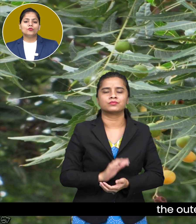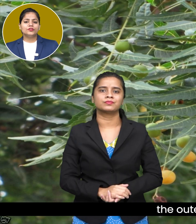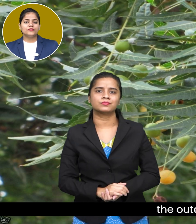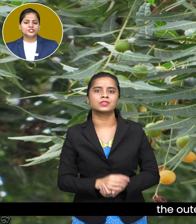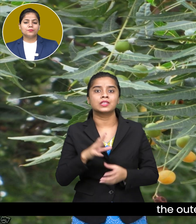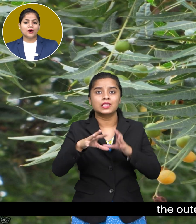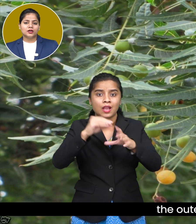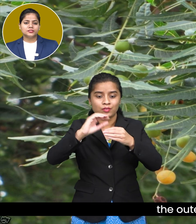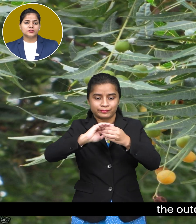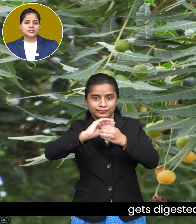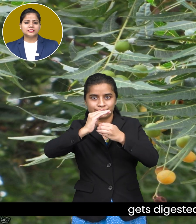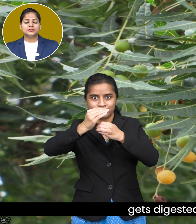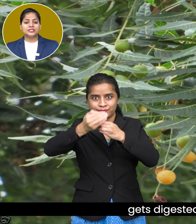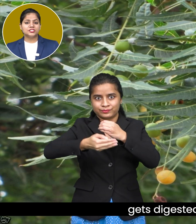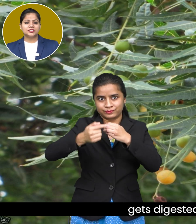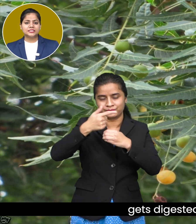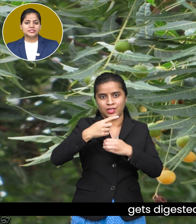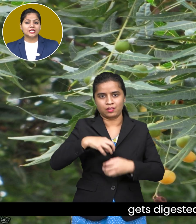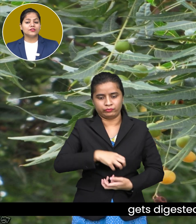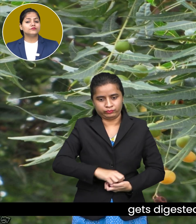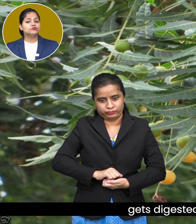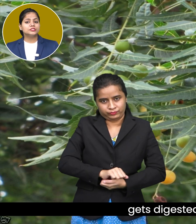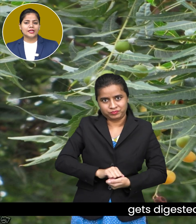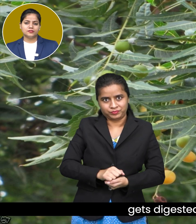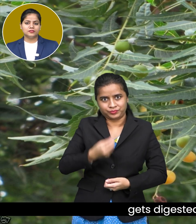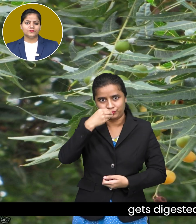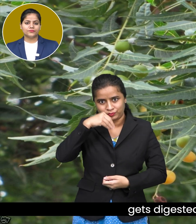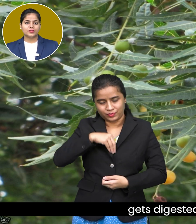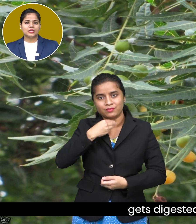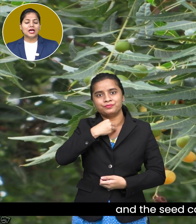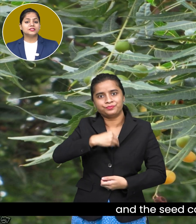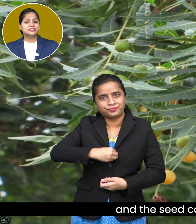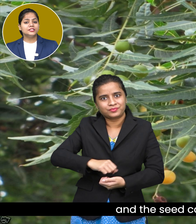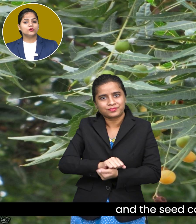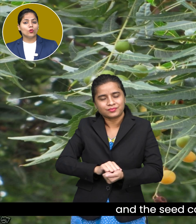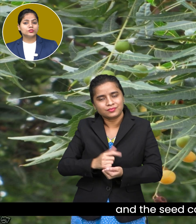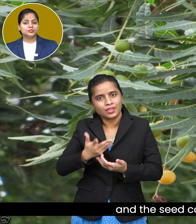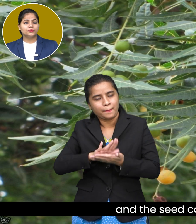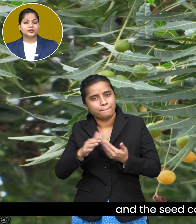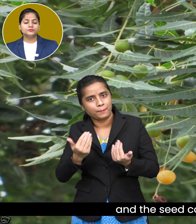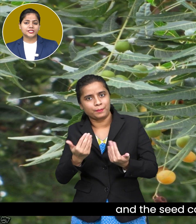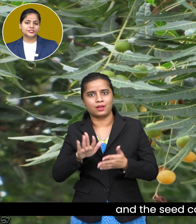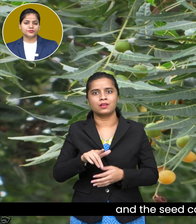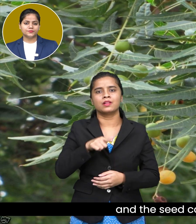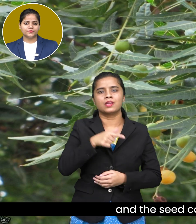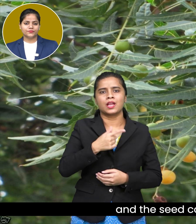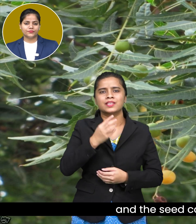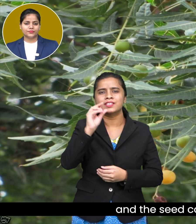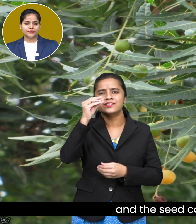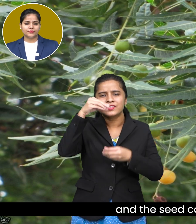The outer fleshy part gets digested in the food canal and the seed coats become